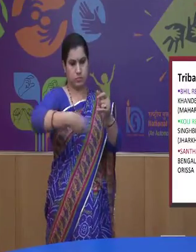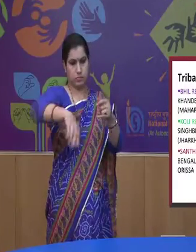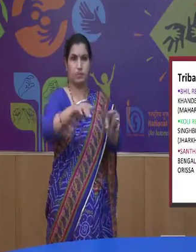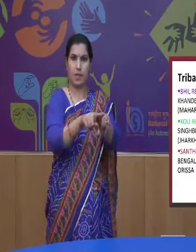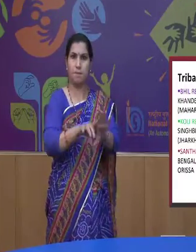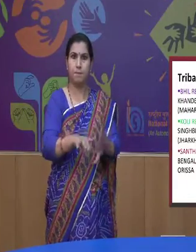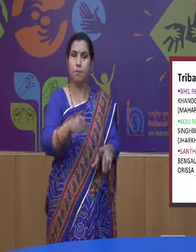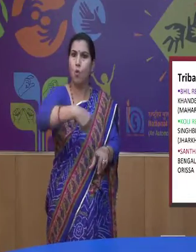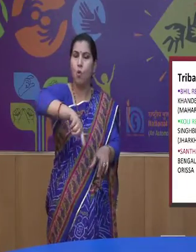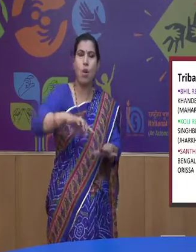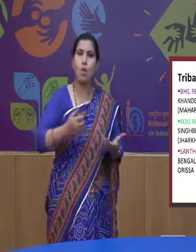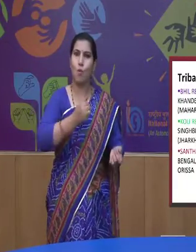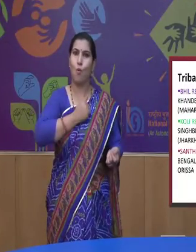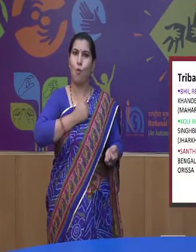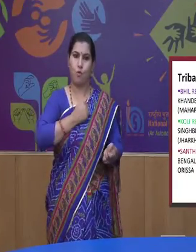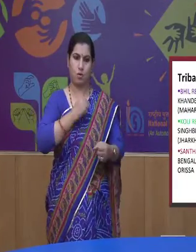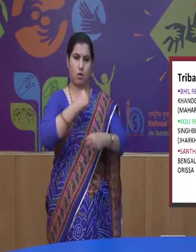who set up their own government.